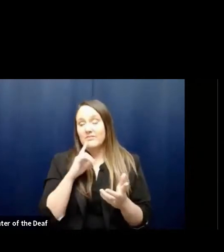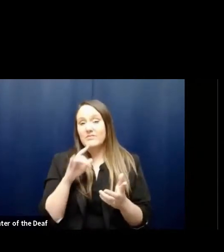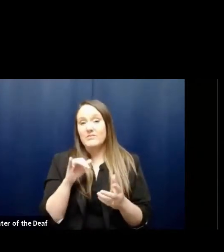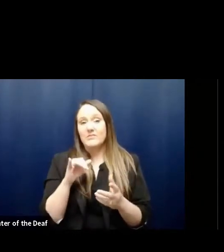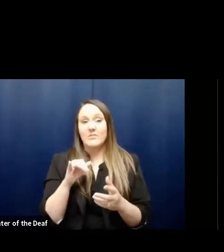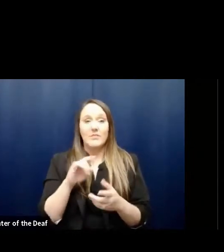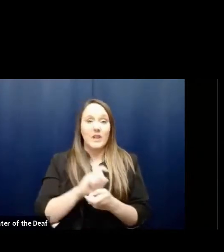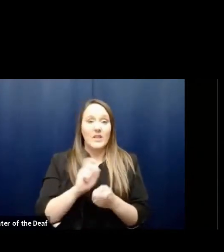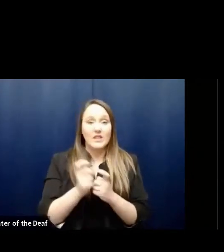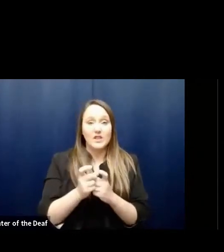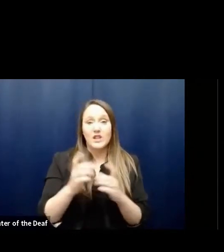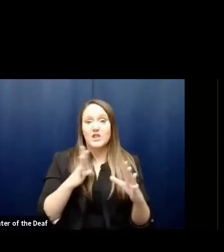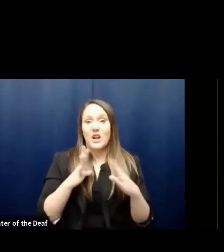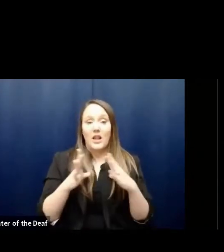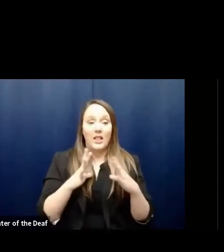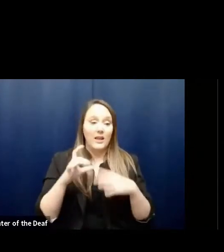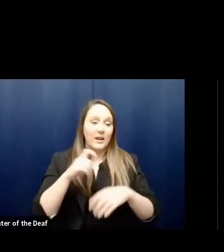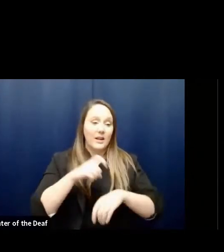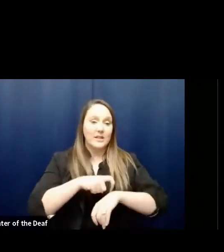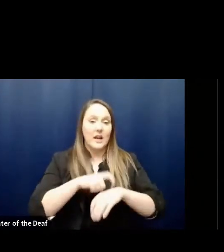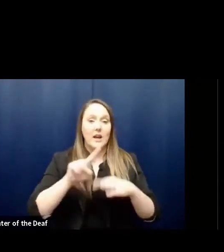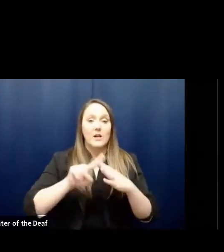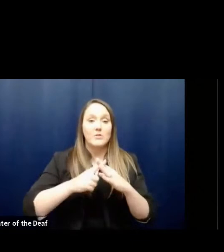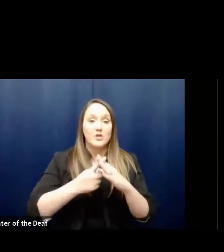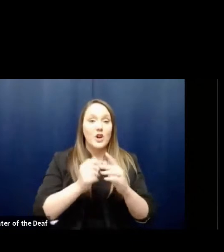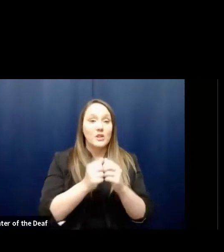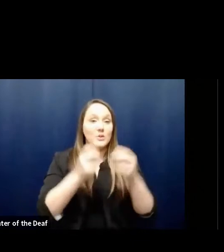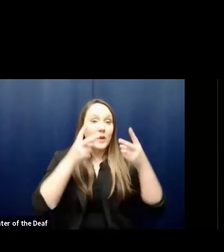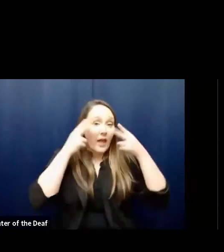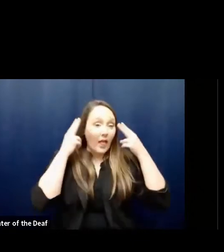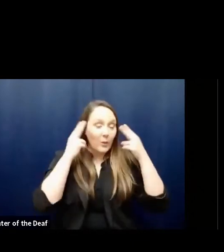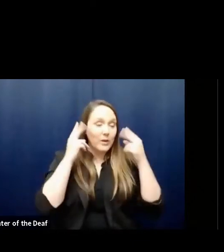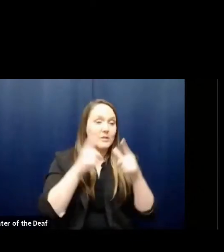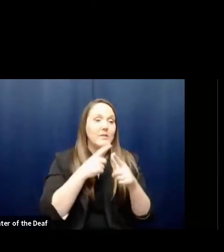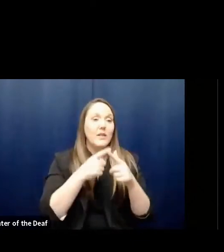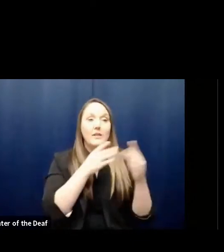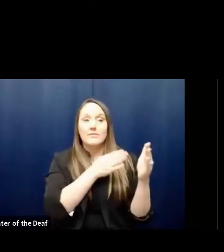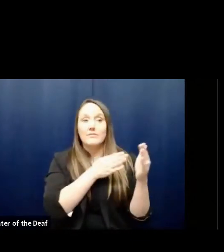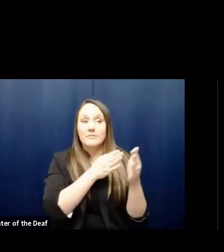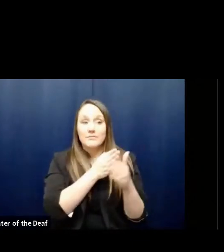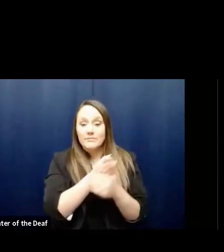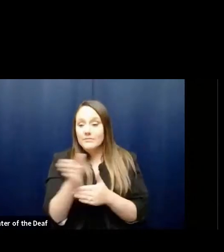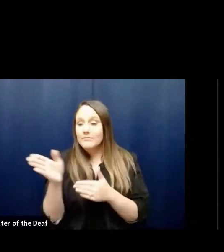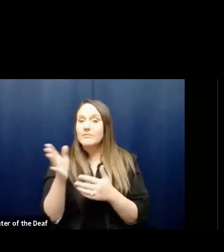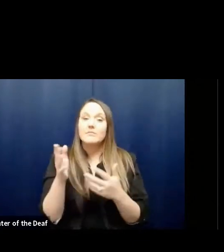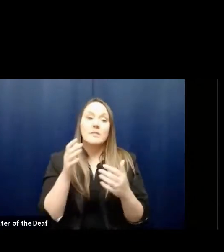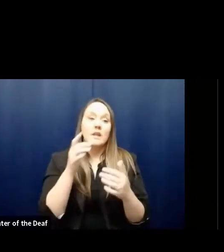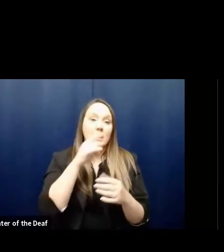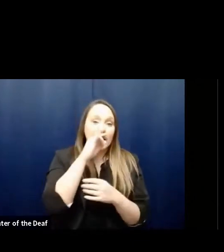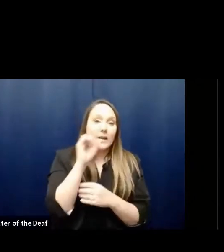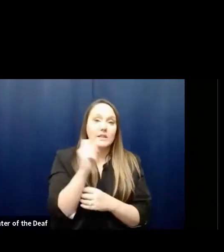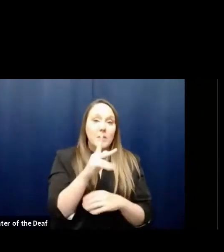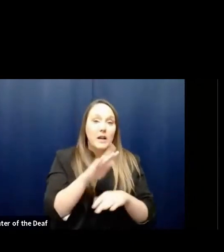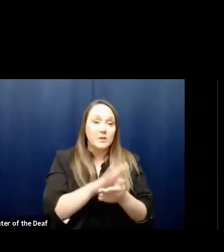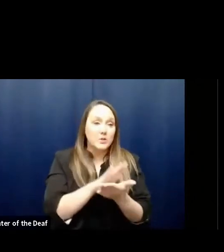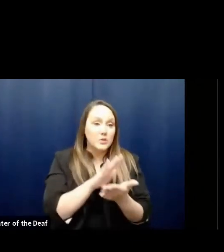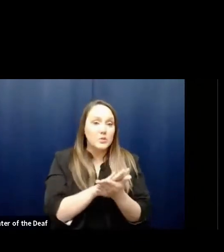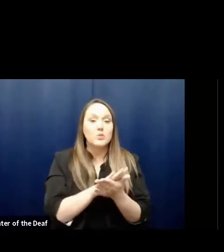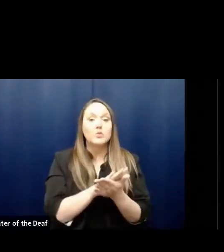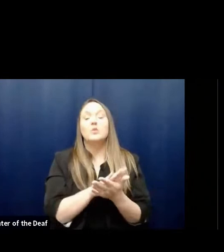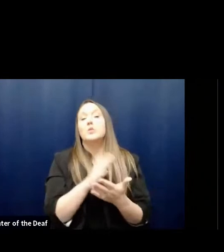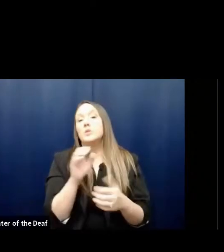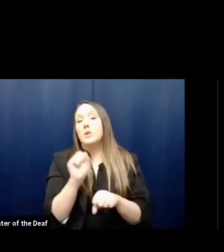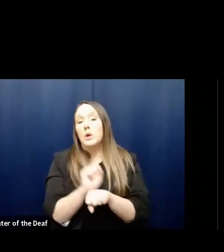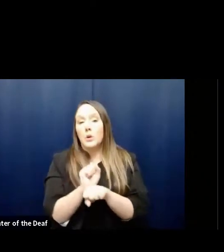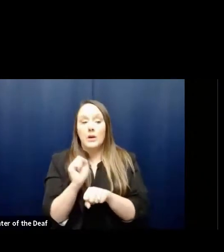the holiday season starts kind of with Halloween and kind of continues throughout. Kids went back to school, UT came back in session, people are